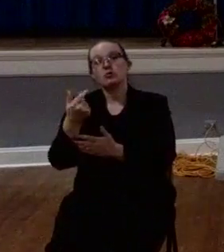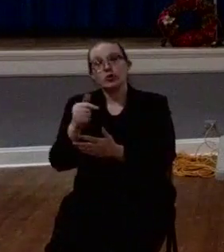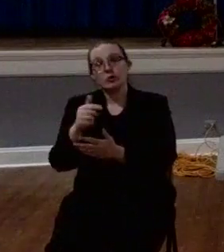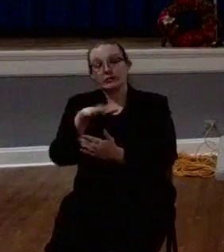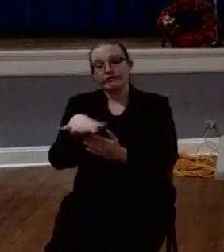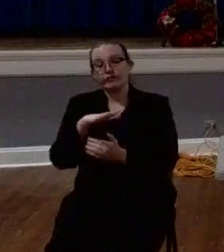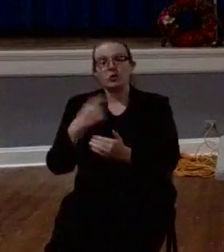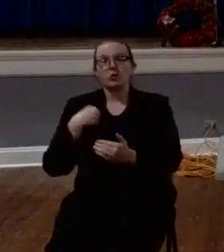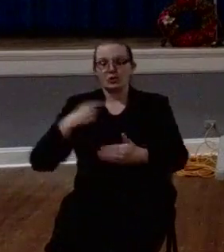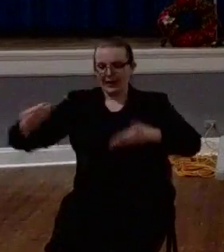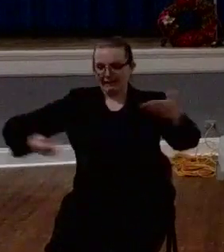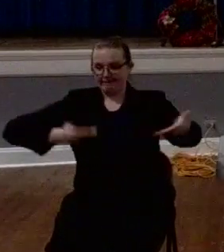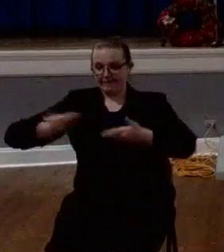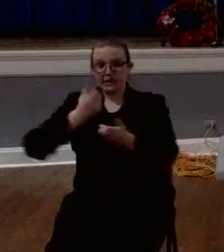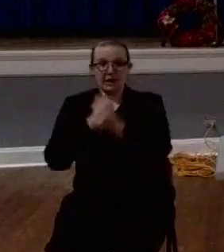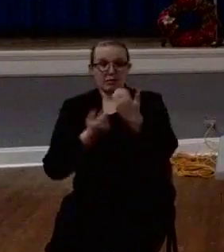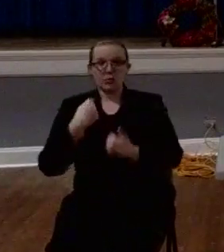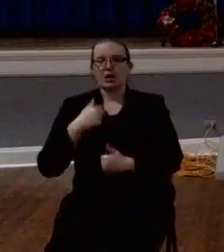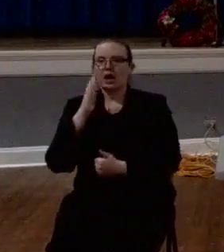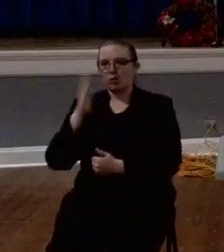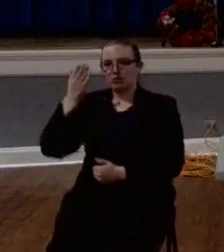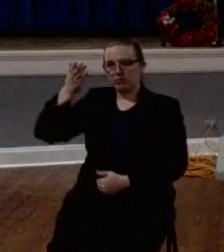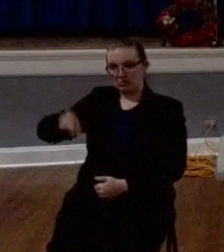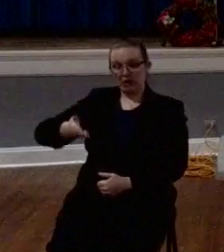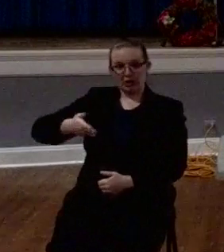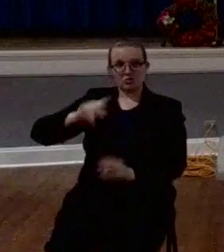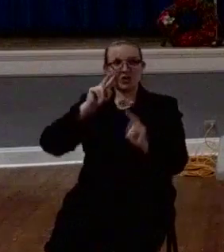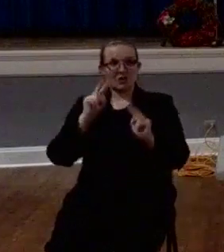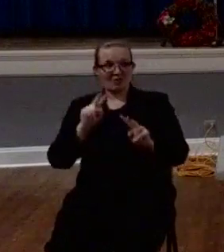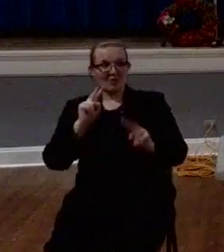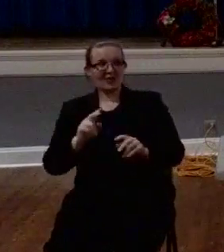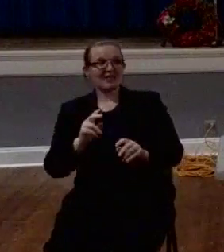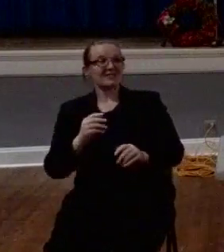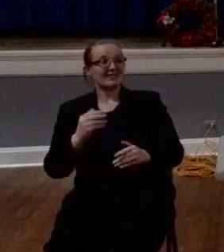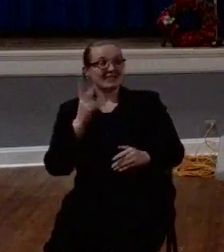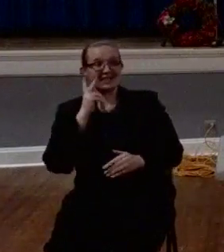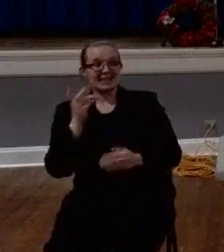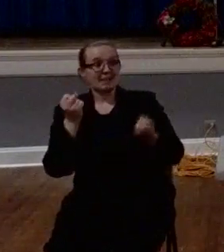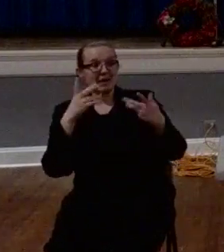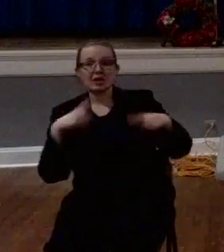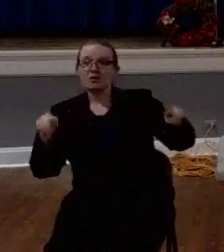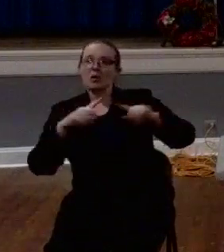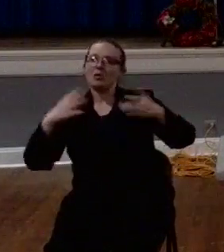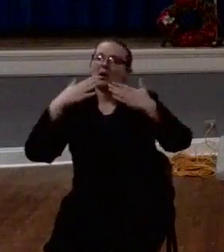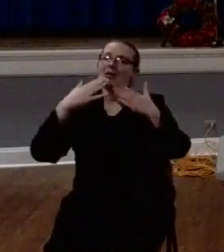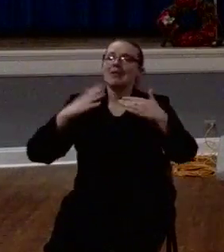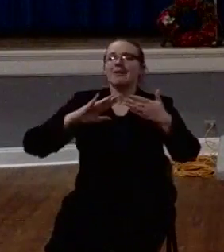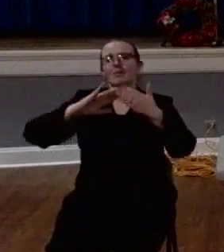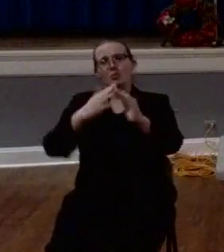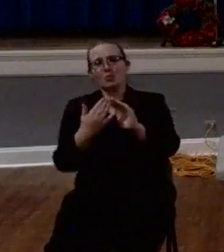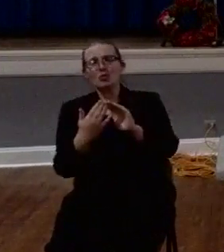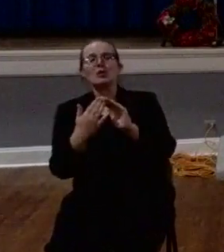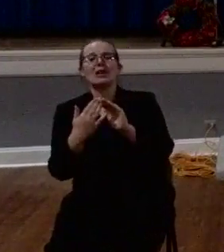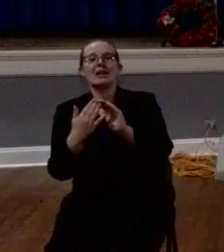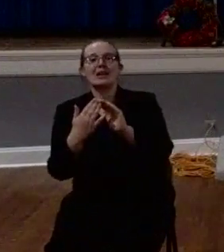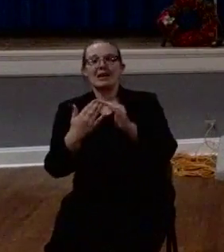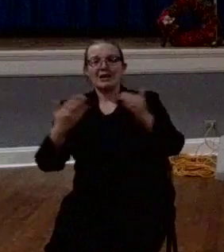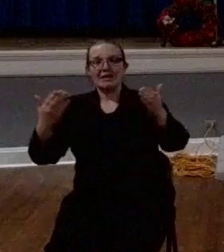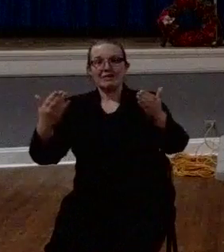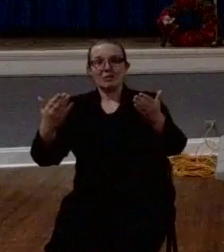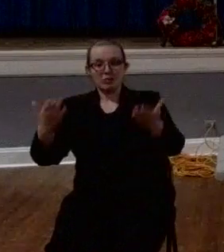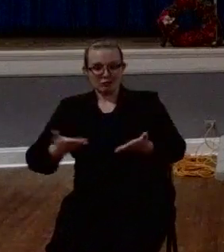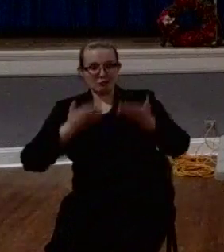to invite everybody. I will be there, so look forward to having many of you there as well. Really want to thank the community for bringing